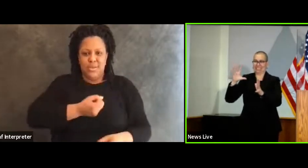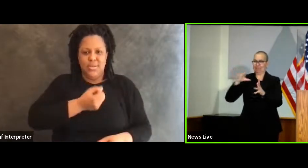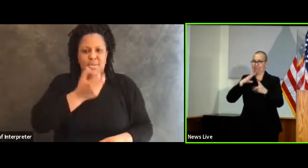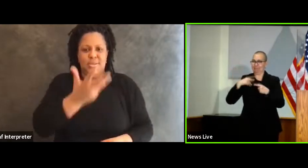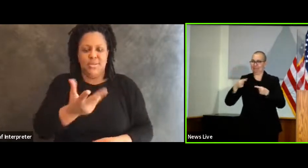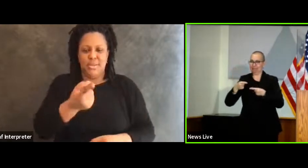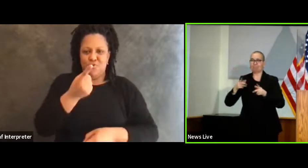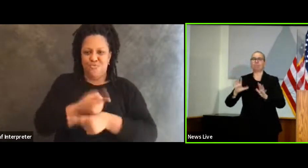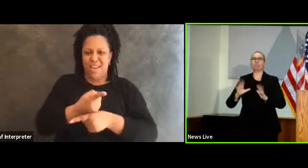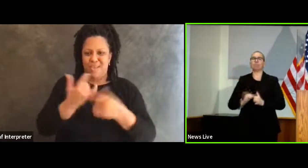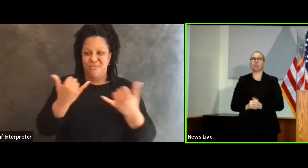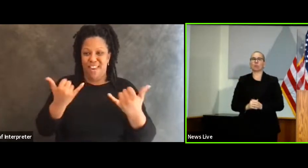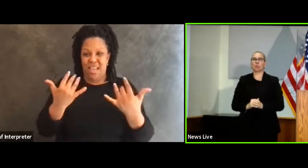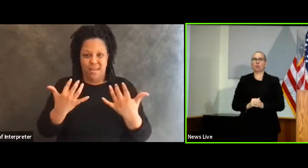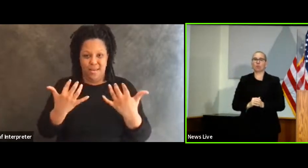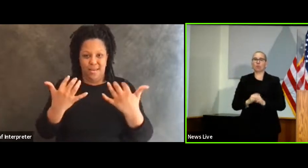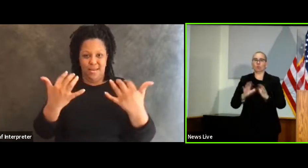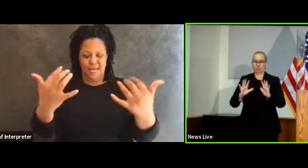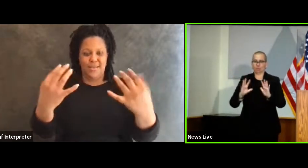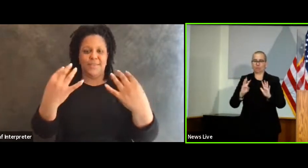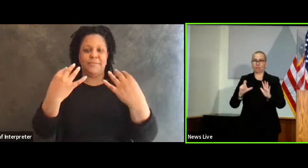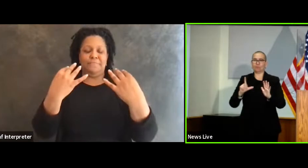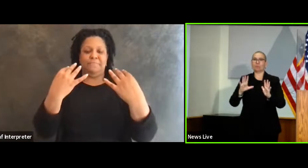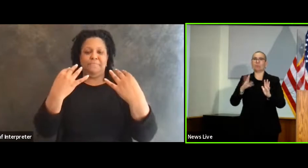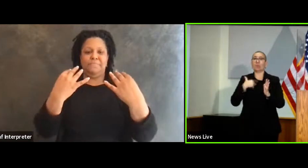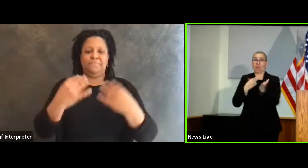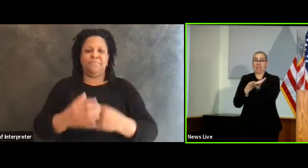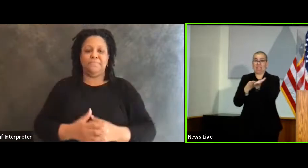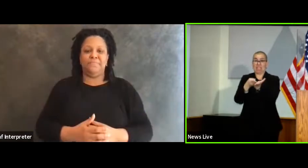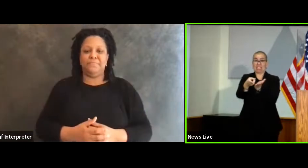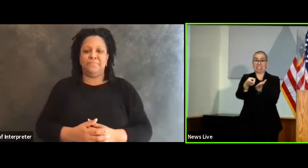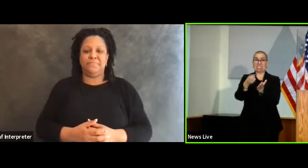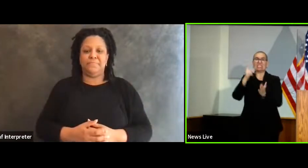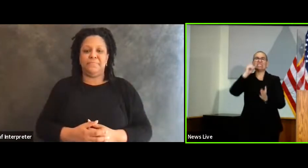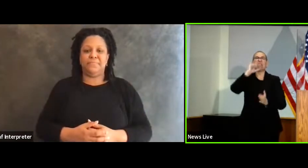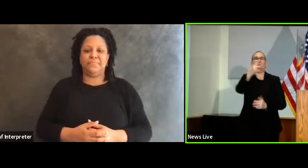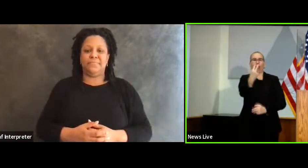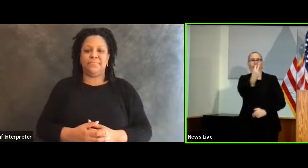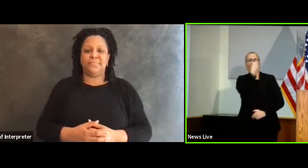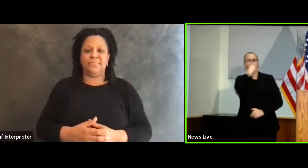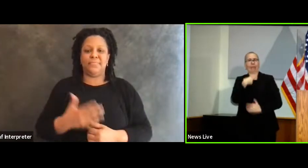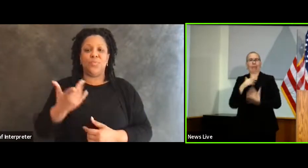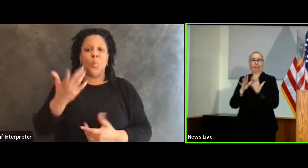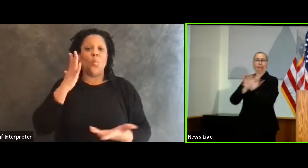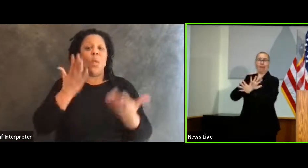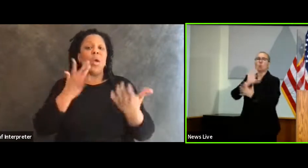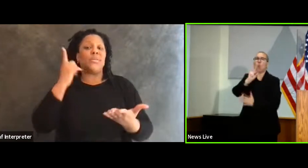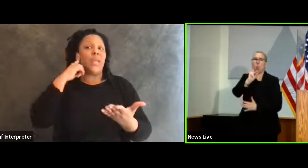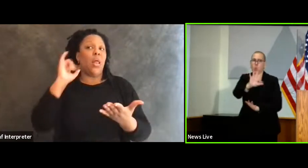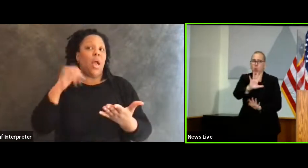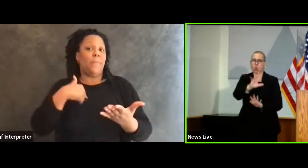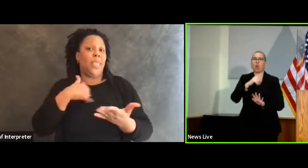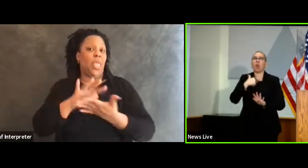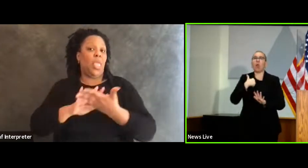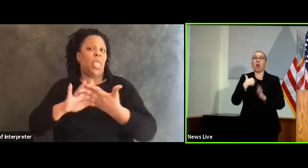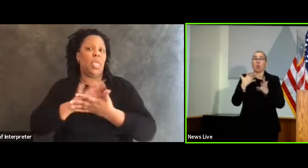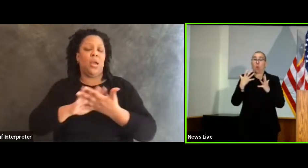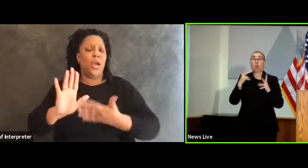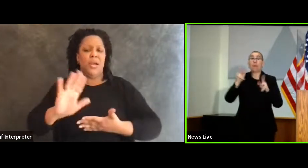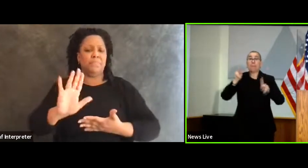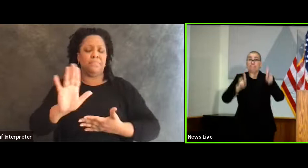so it's going to sound like I'm trying to hedge around it, but I need to give it proper context. I think the people of